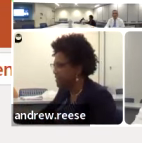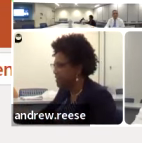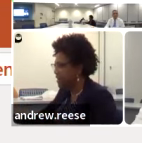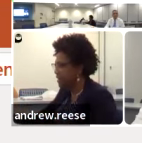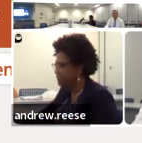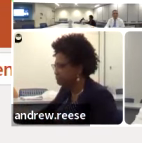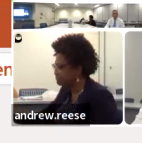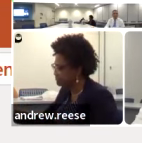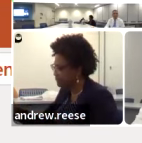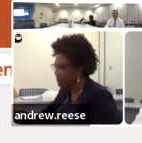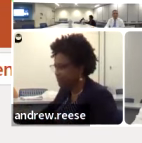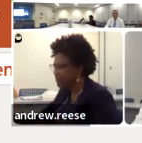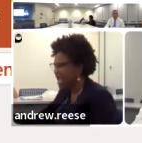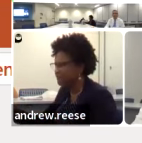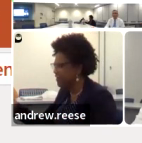to